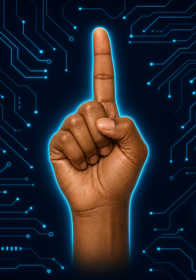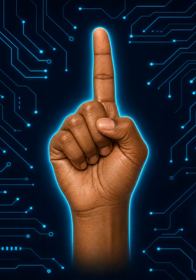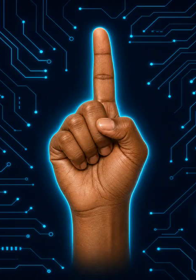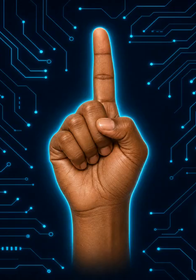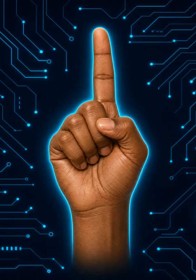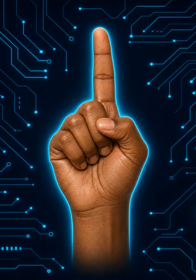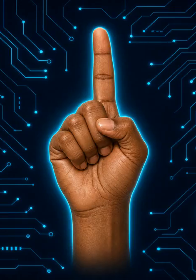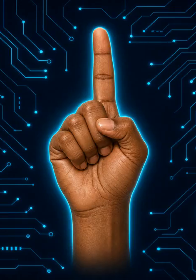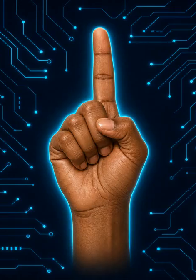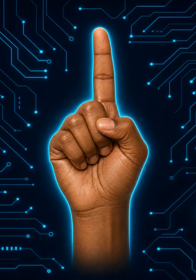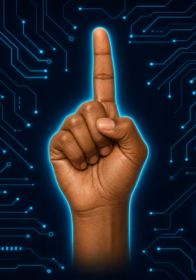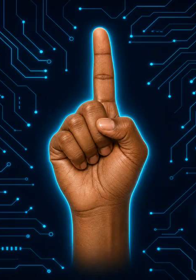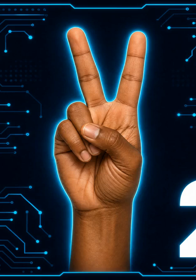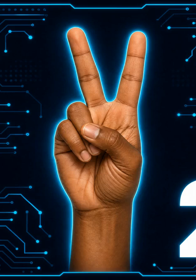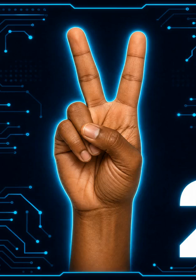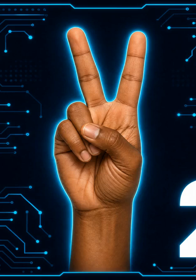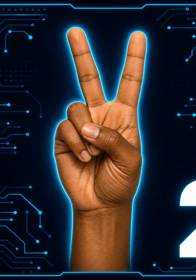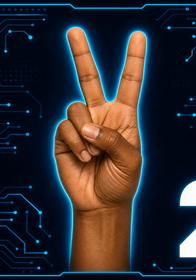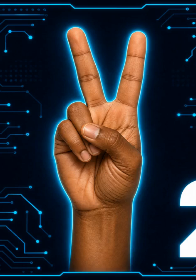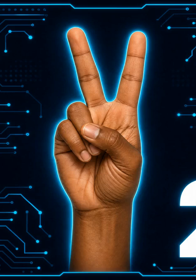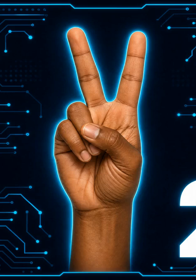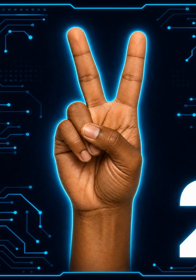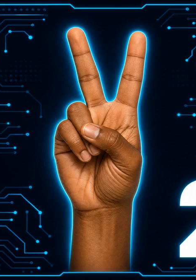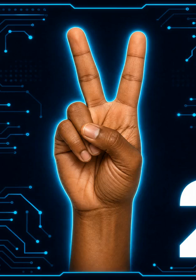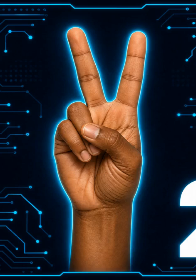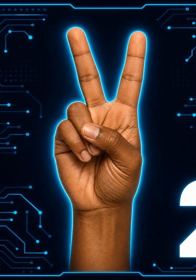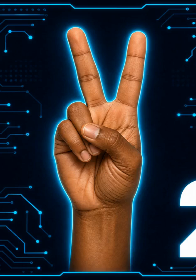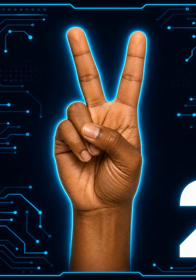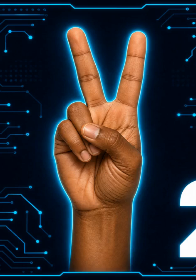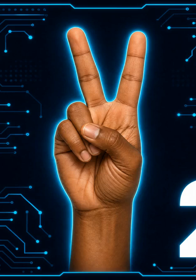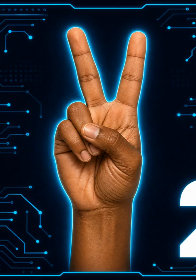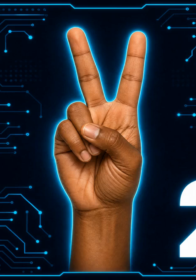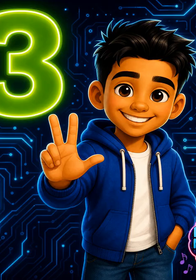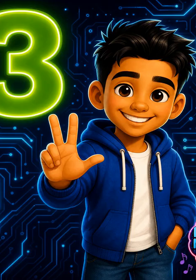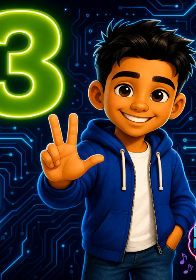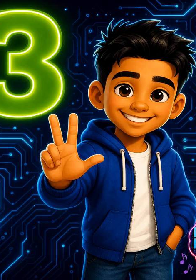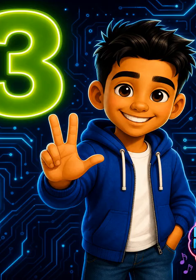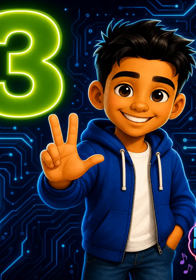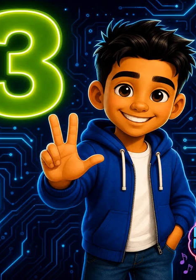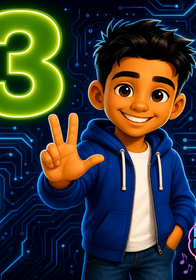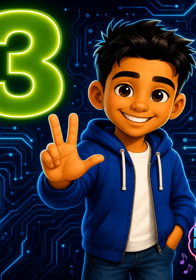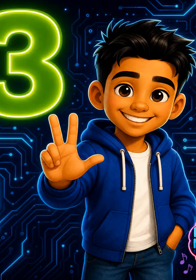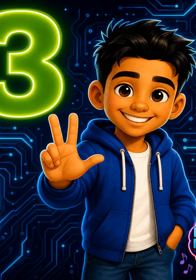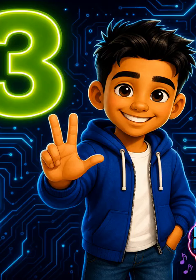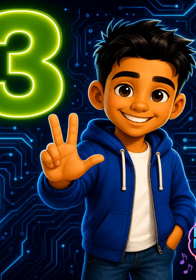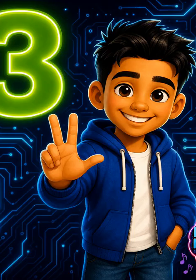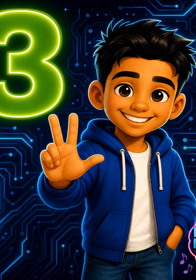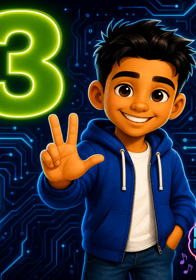1, uno, 2, dos, 3,